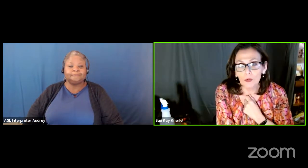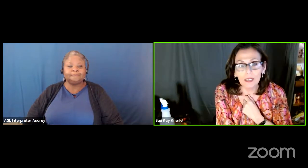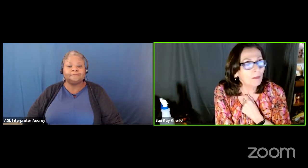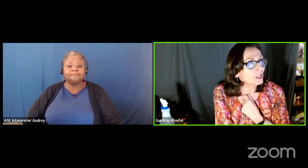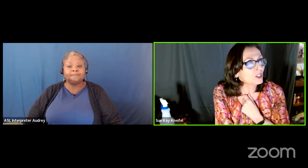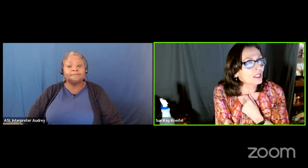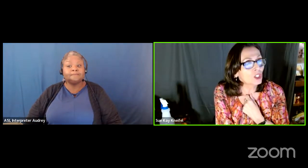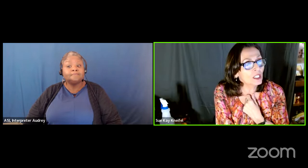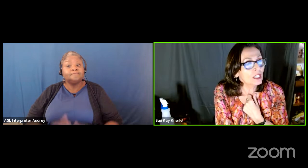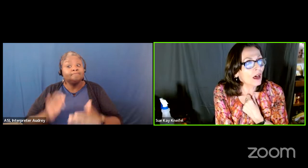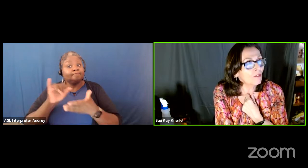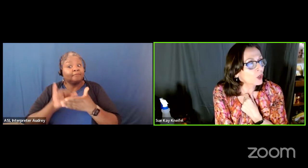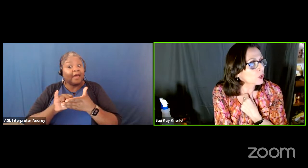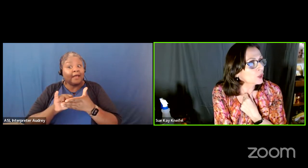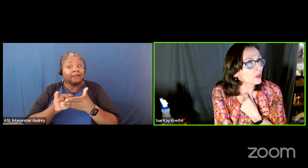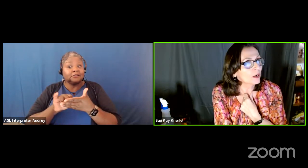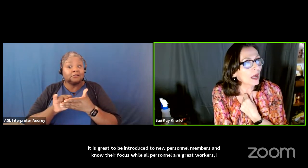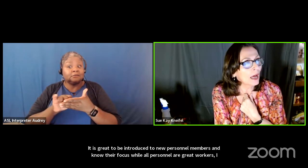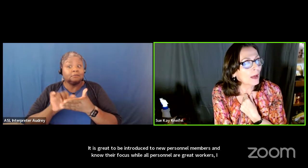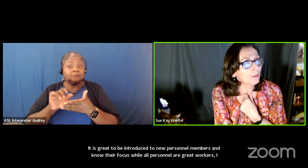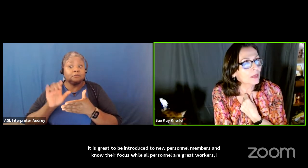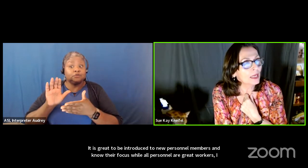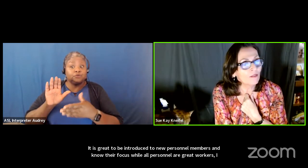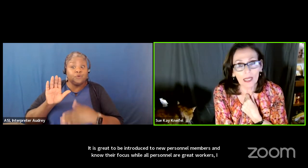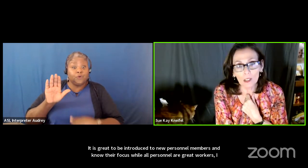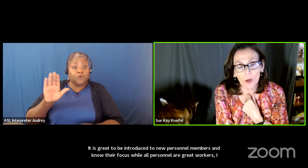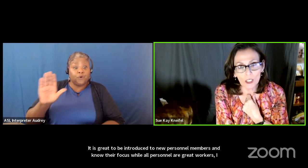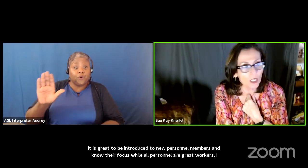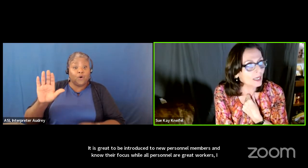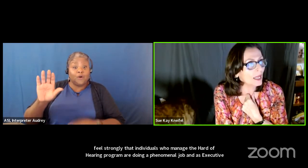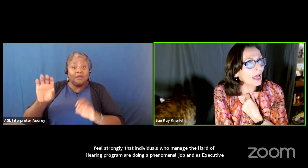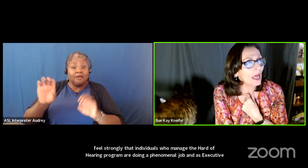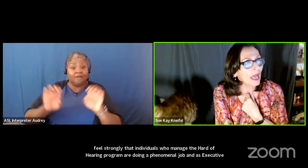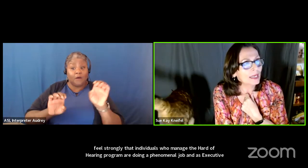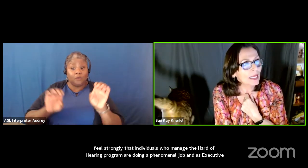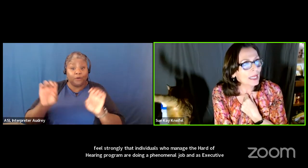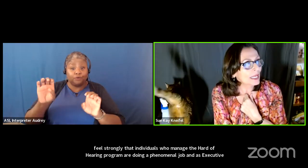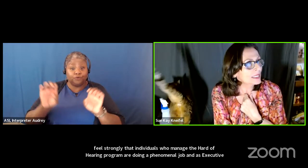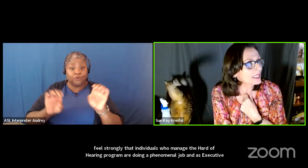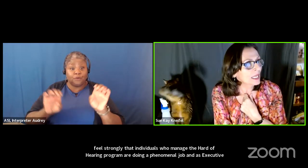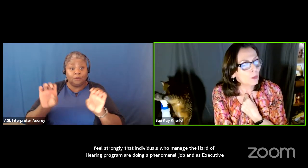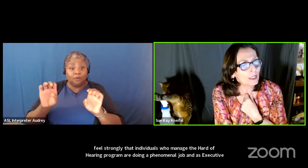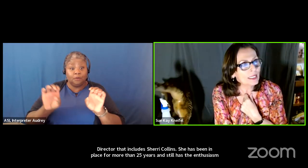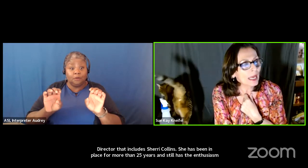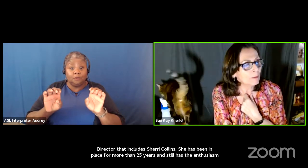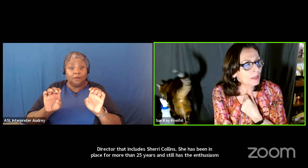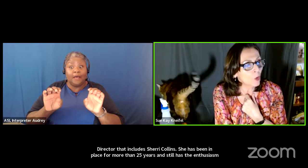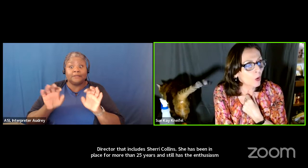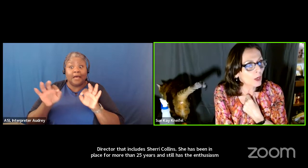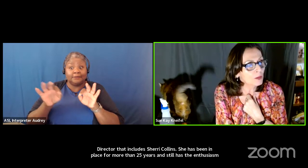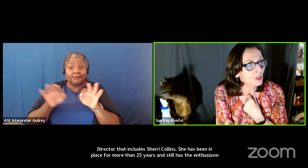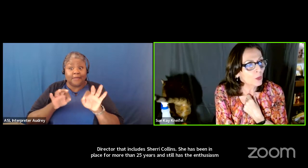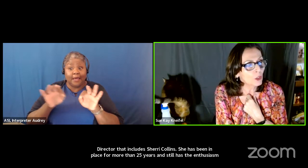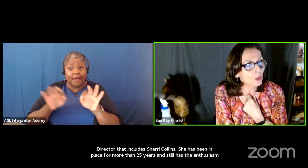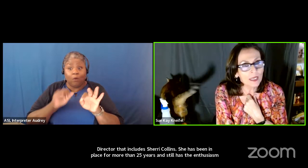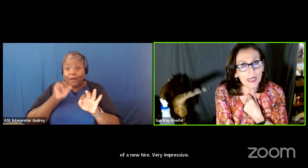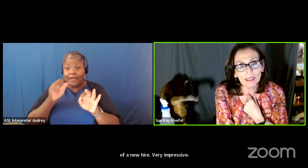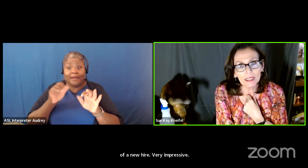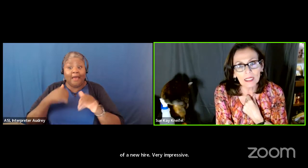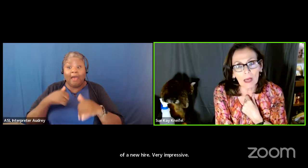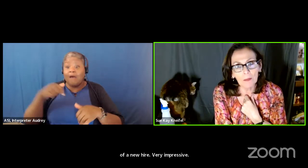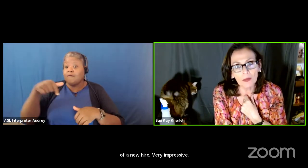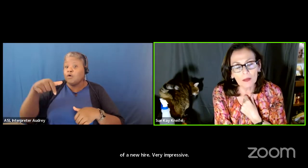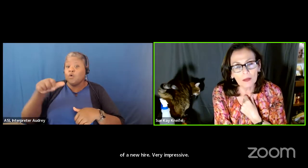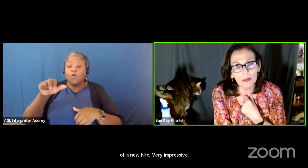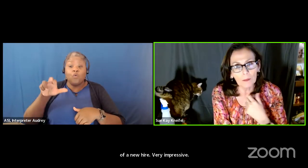That's pretty much the gist of her evaluation. And again, as I said, we did not meet quorum, so we could